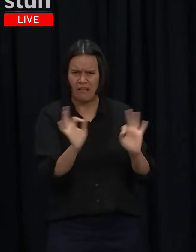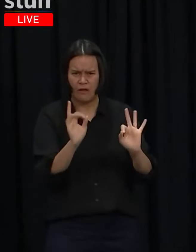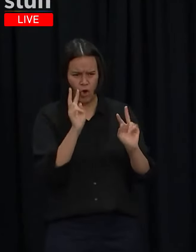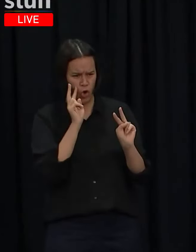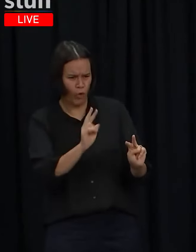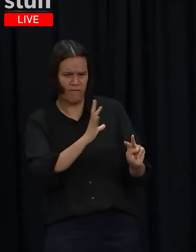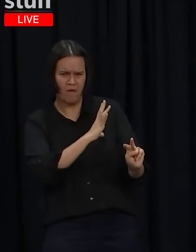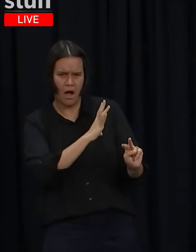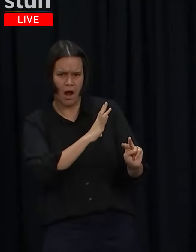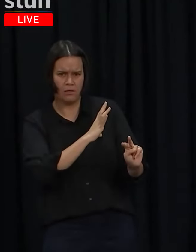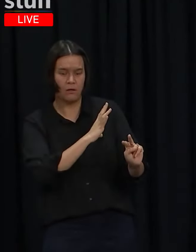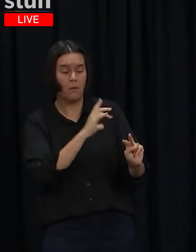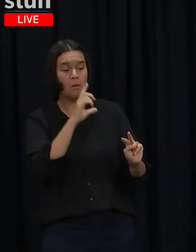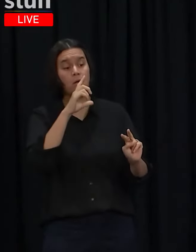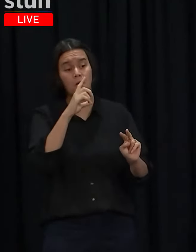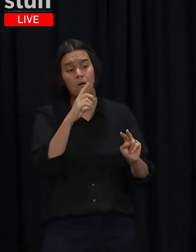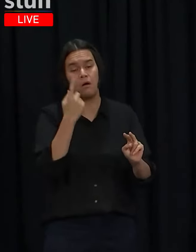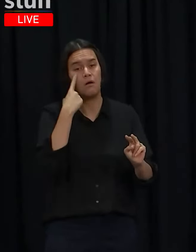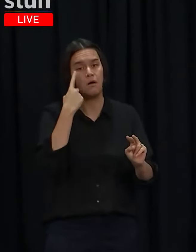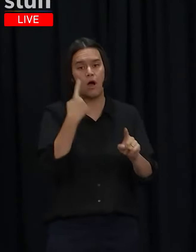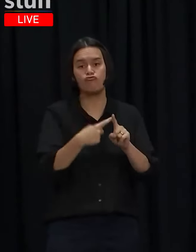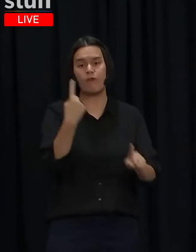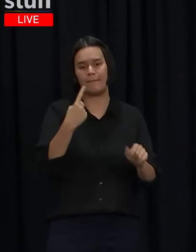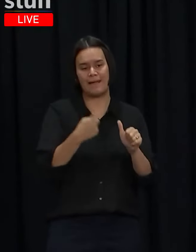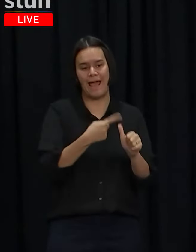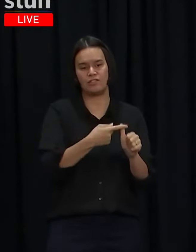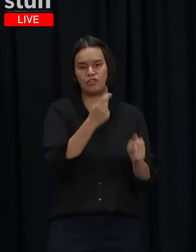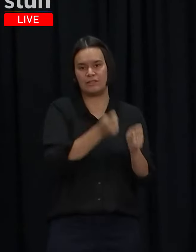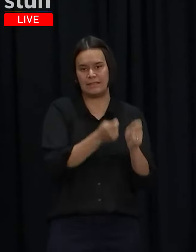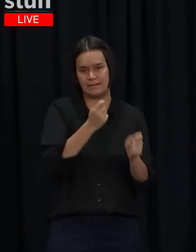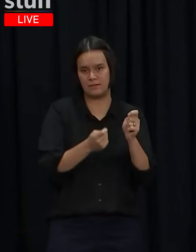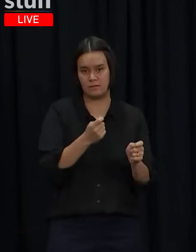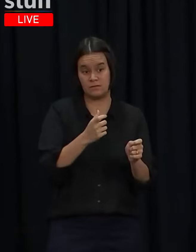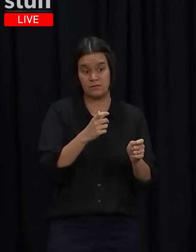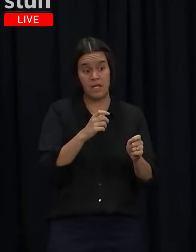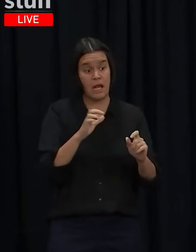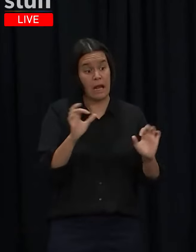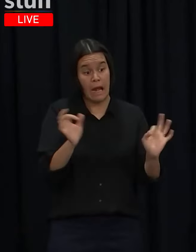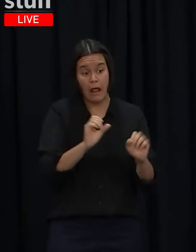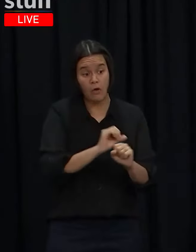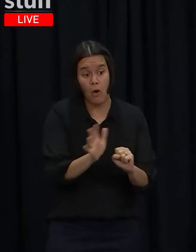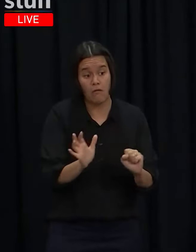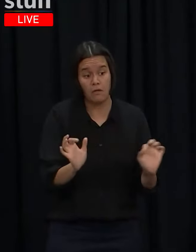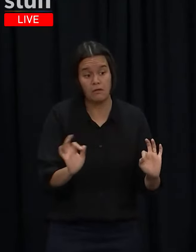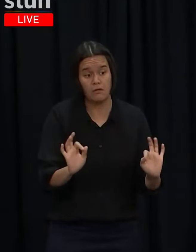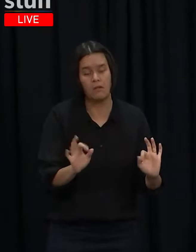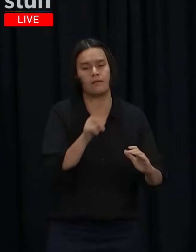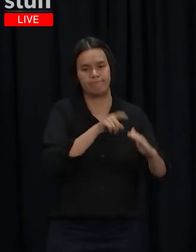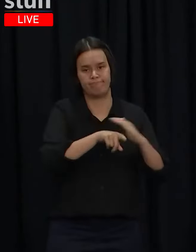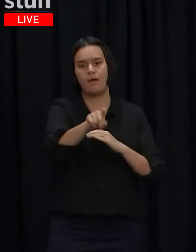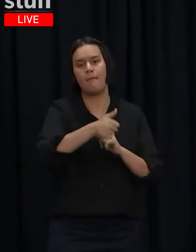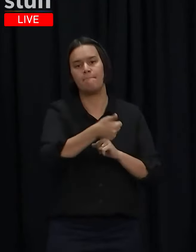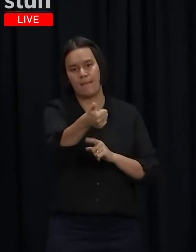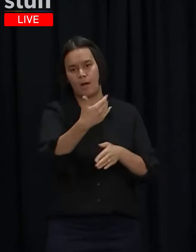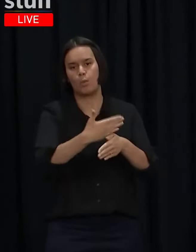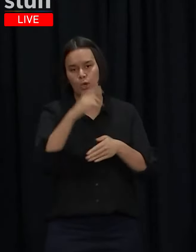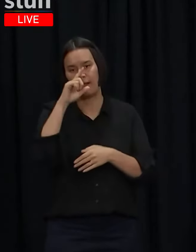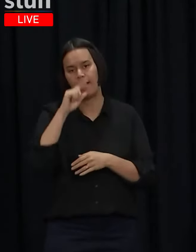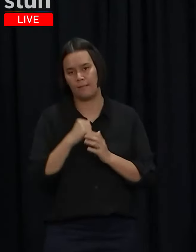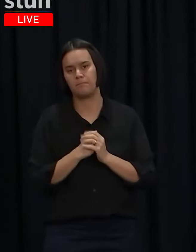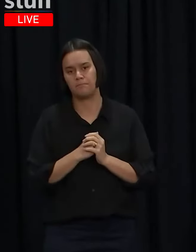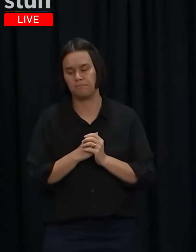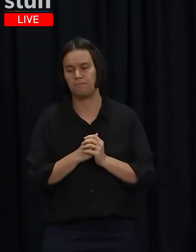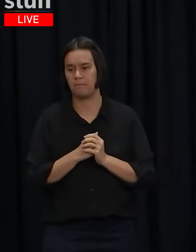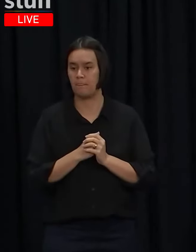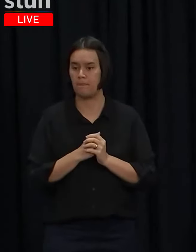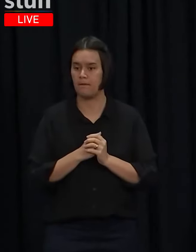ensure they have access to rapid antigen tests to support that return to work. Can you please give more detail? Forgive me, I can't call if I